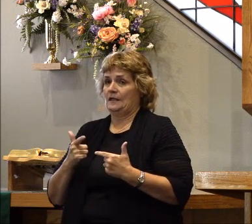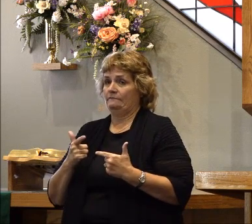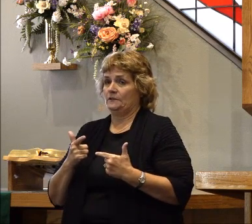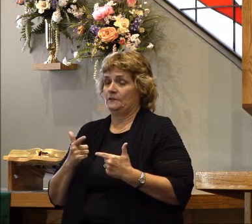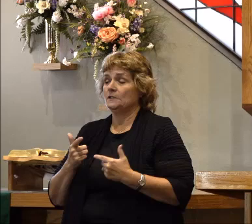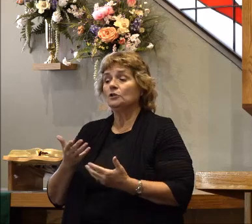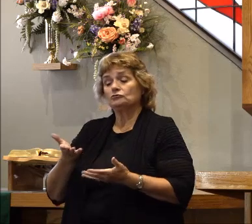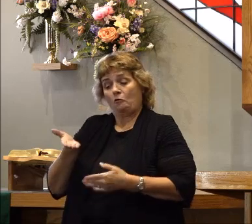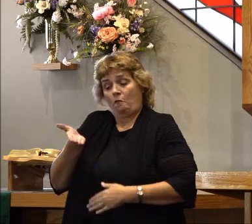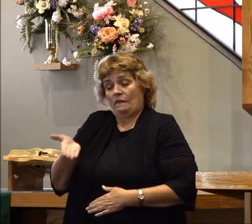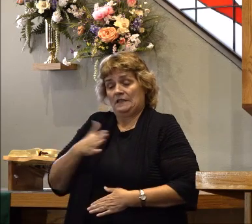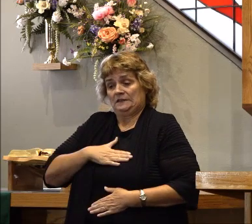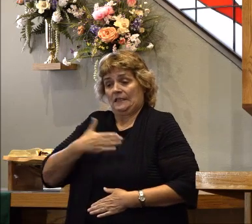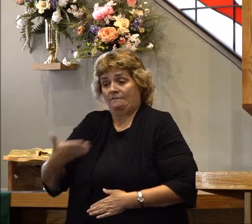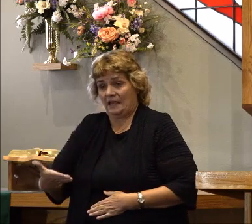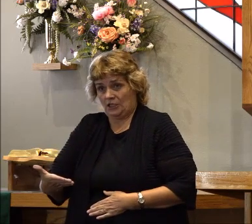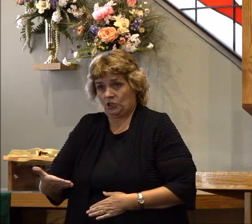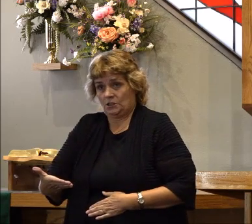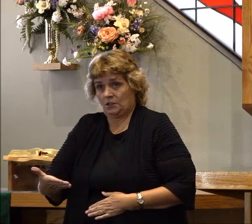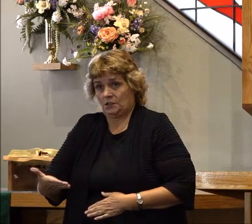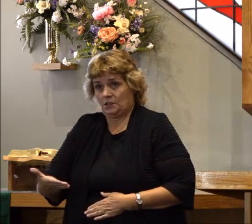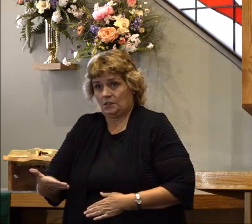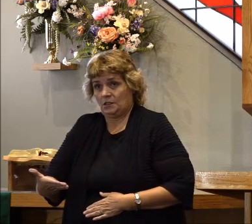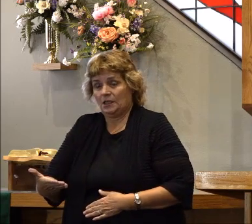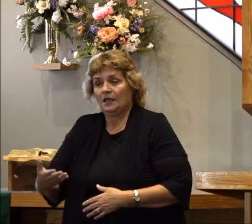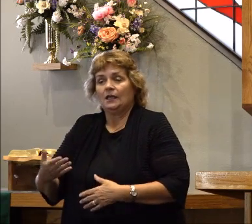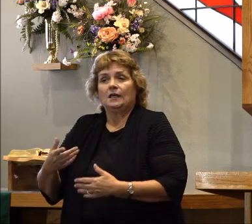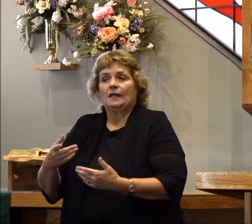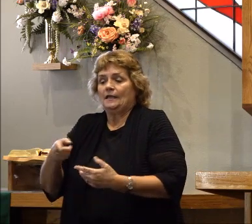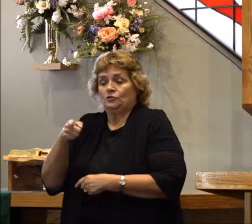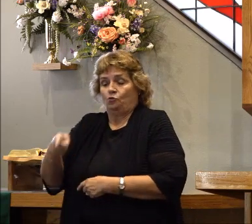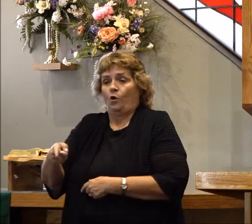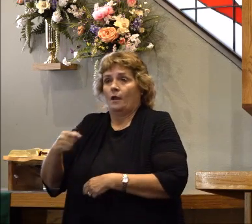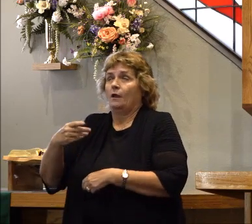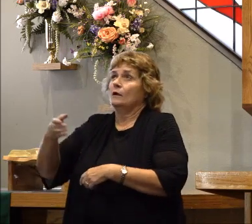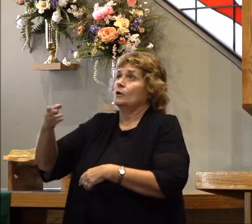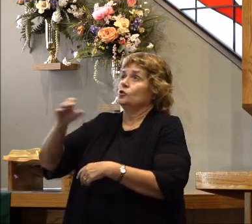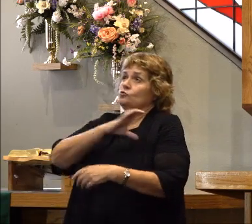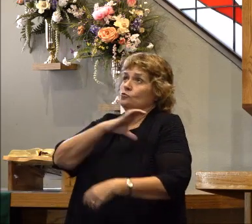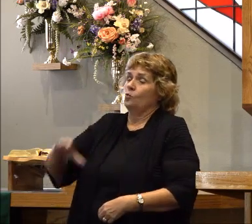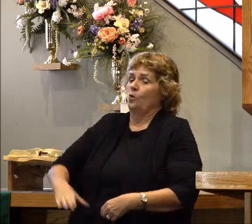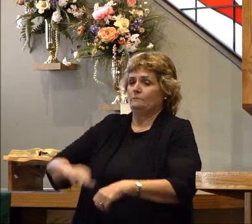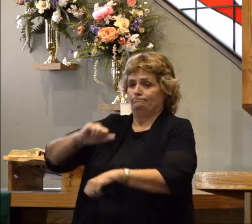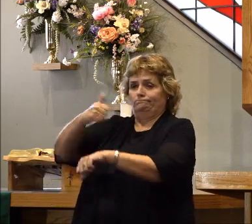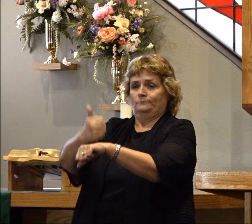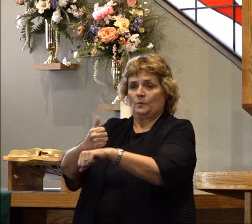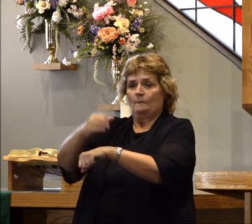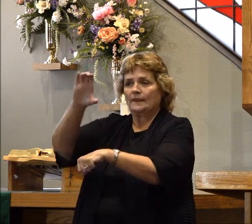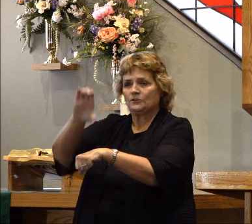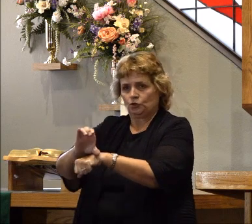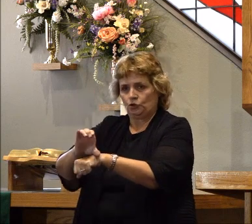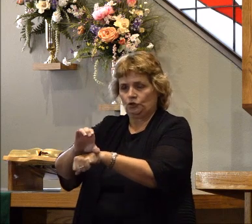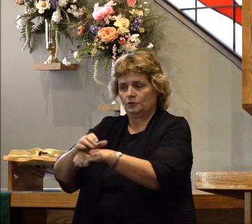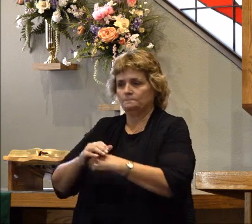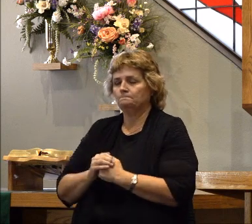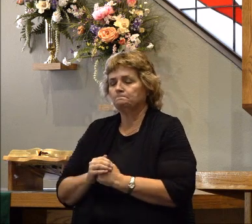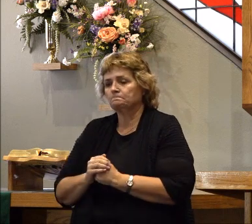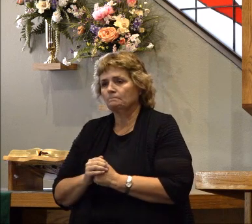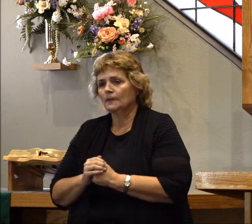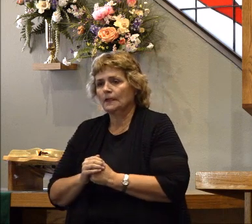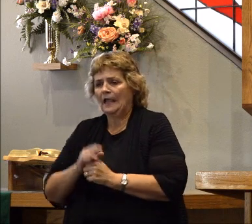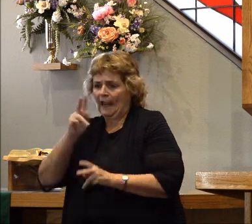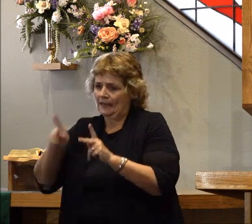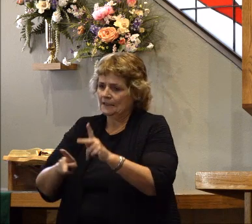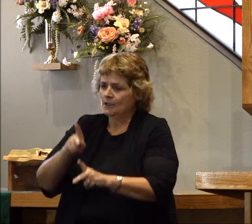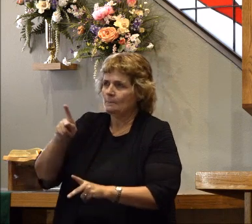confession is what Christ builds his church upon. And it's a church so strong that not